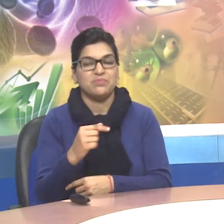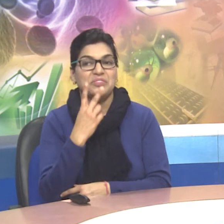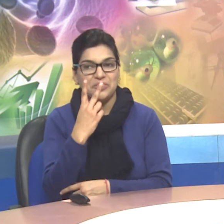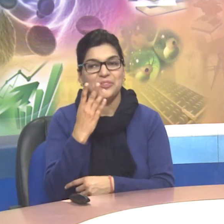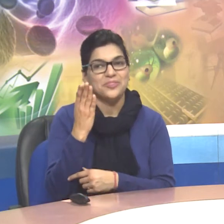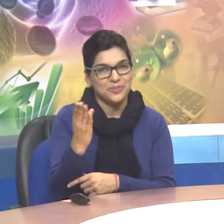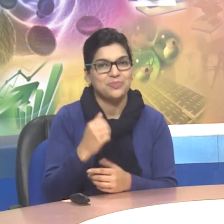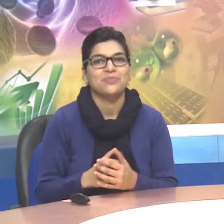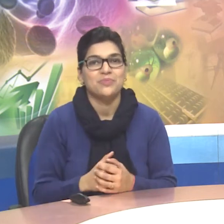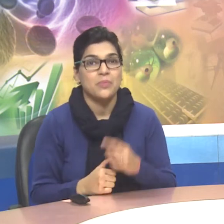It seems